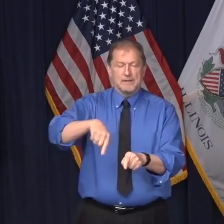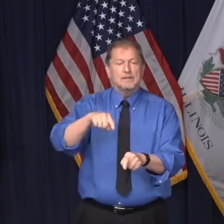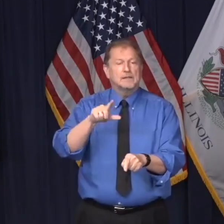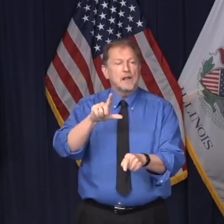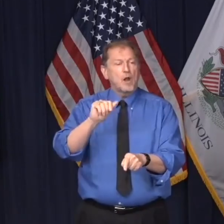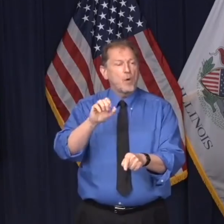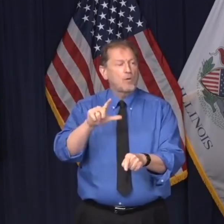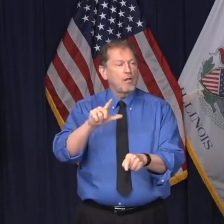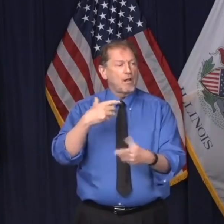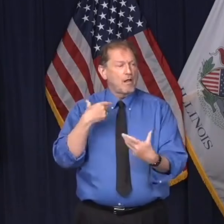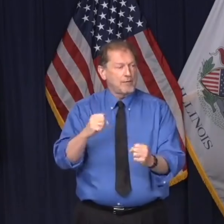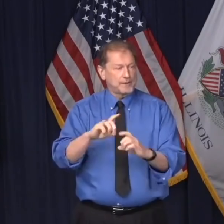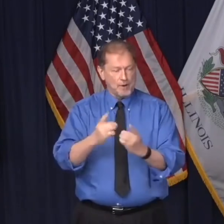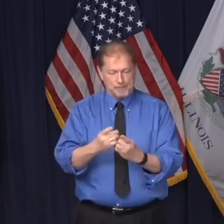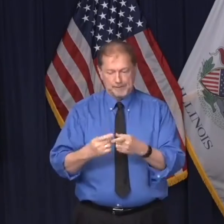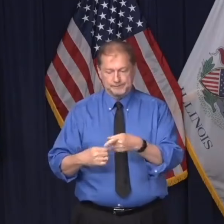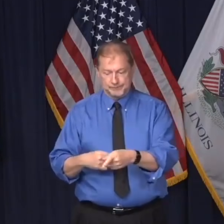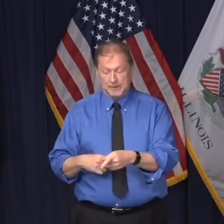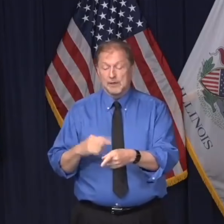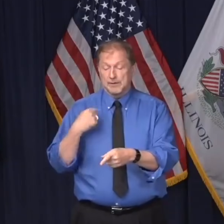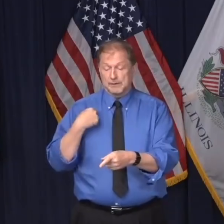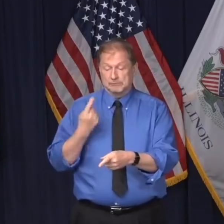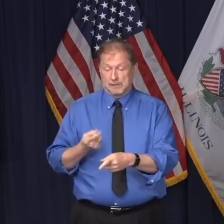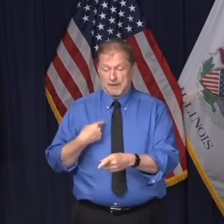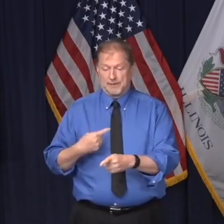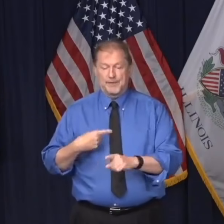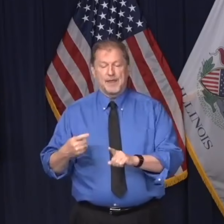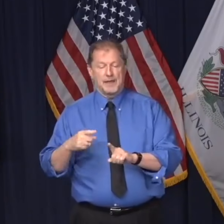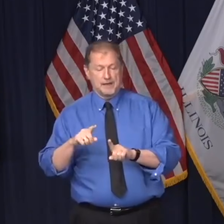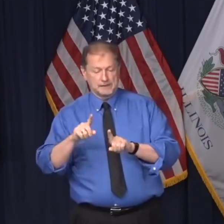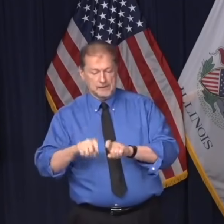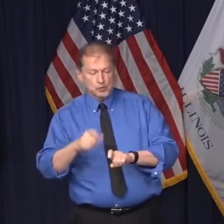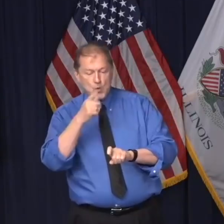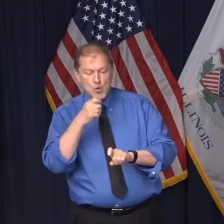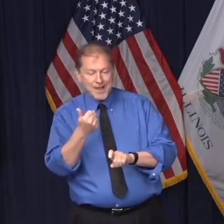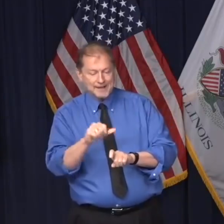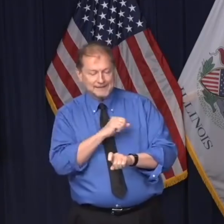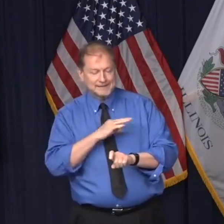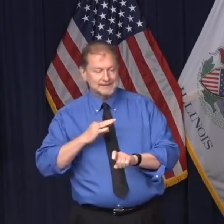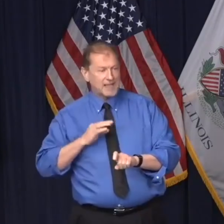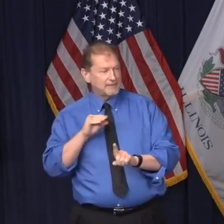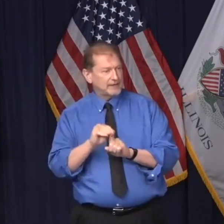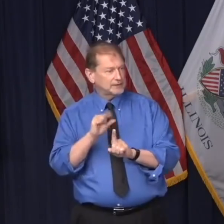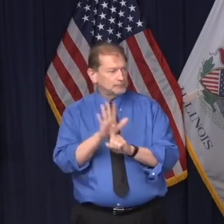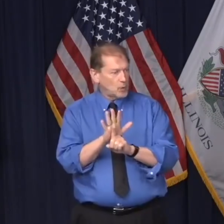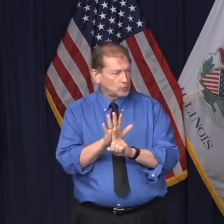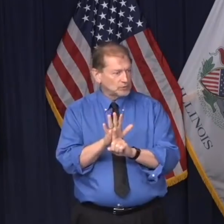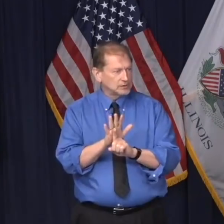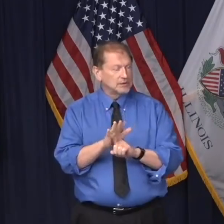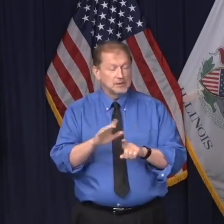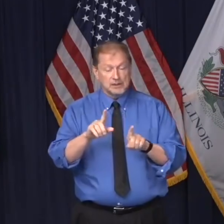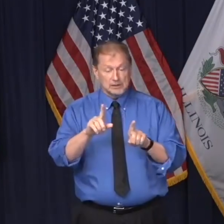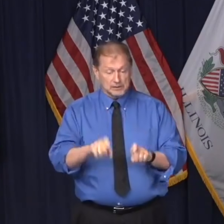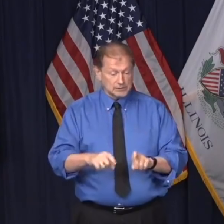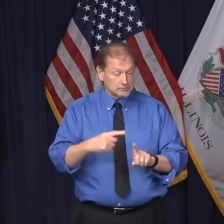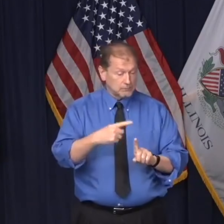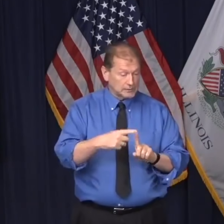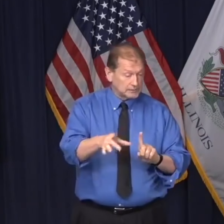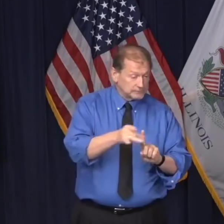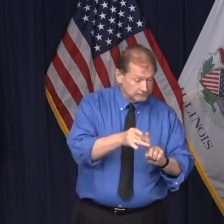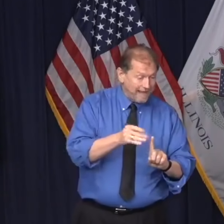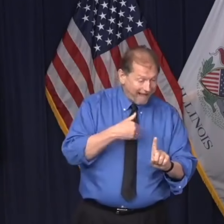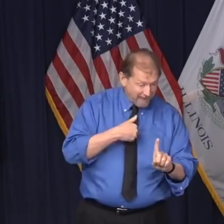circumstances is to test people who've been exposed to any staff person that may test positive, or any other person that may have tested